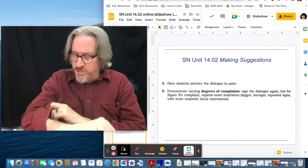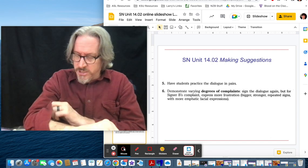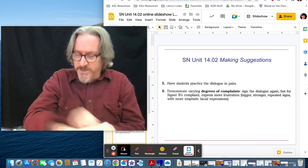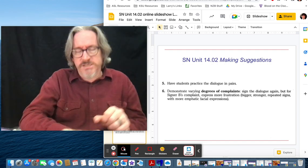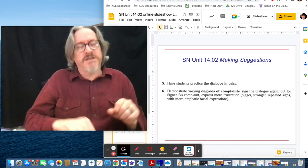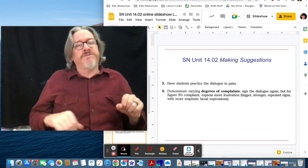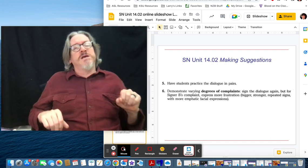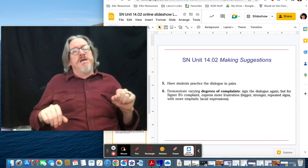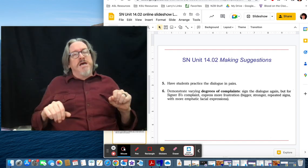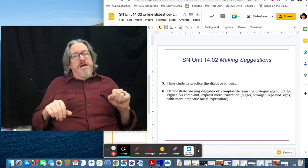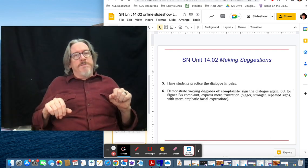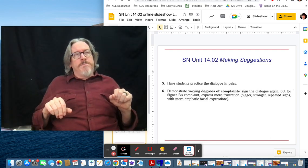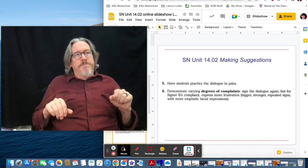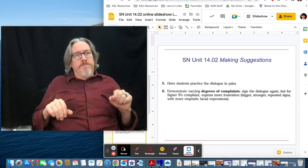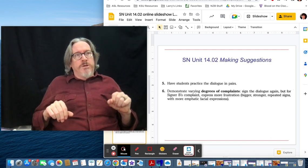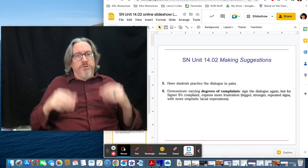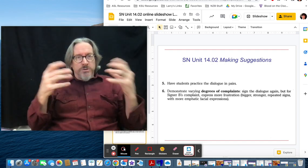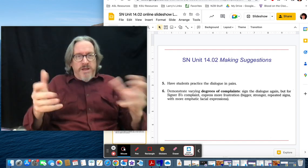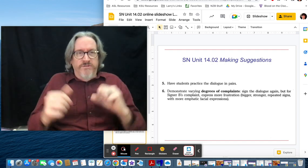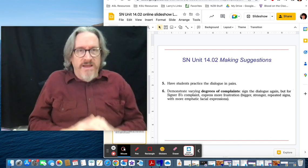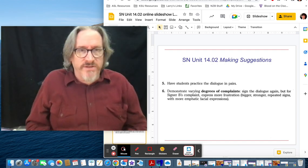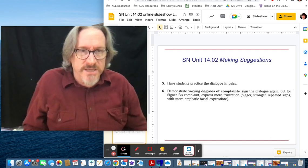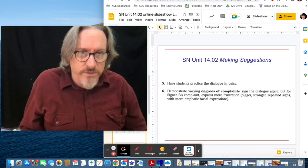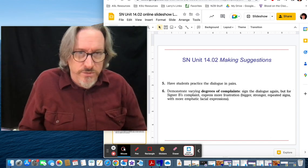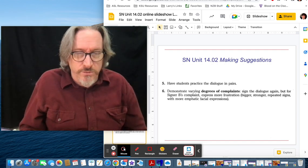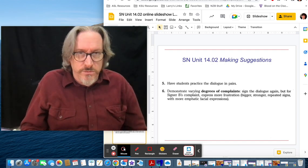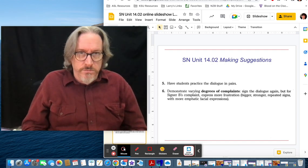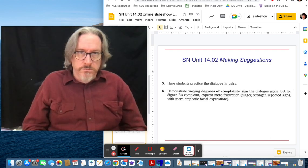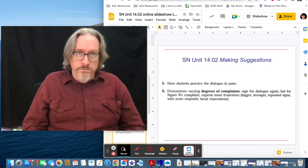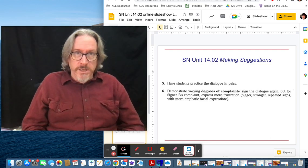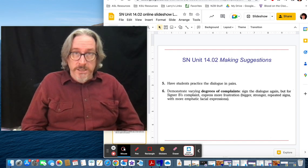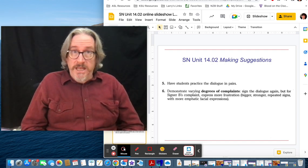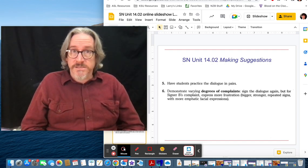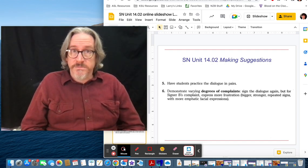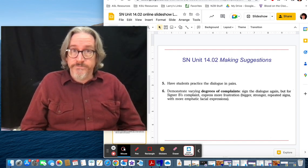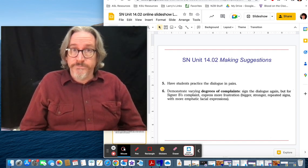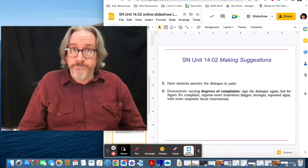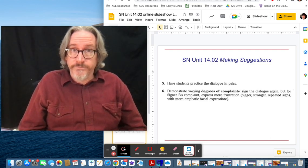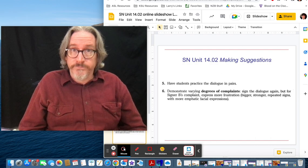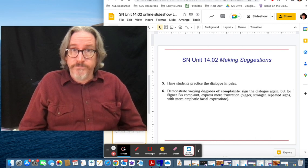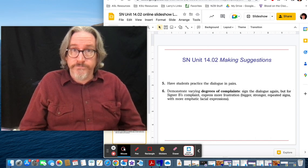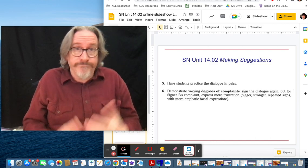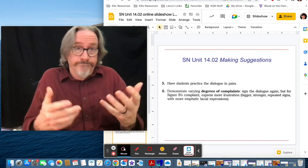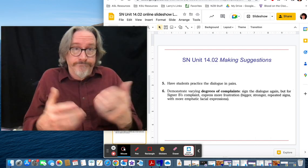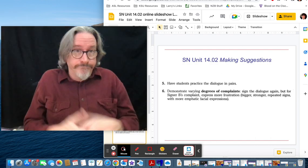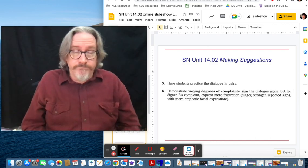class talking about this stuff. You don't ever have to tell the truth in class.